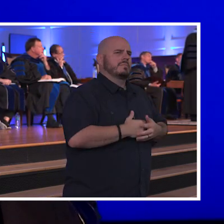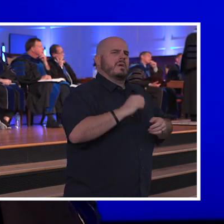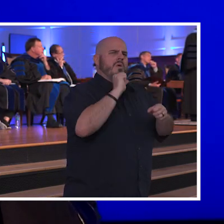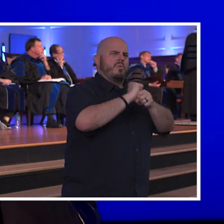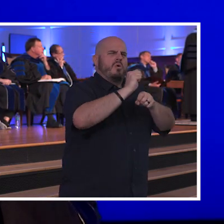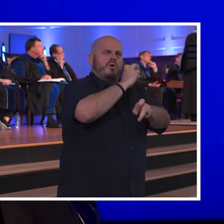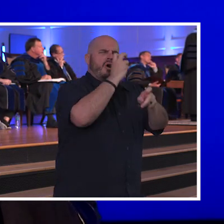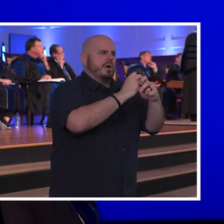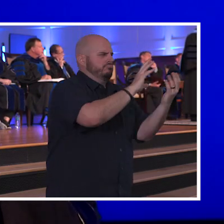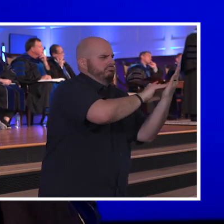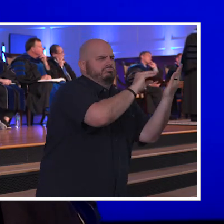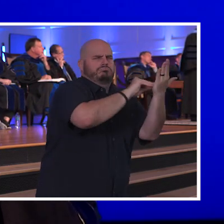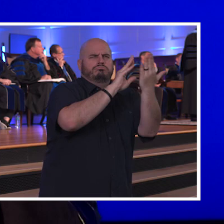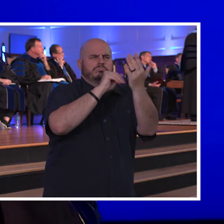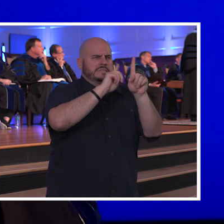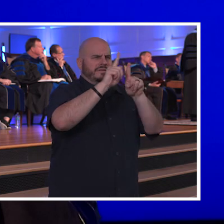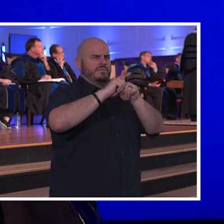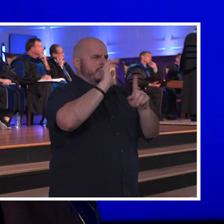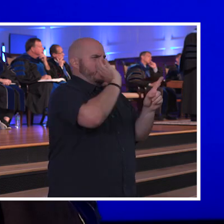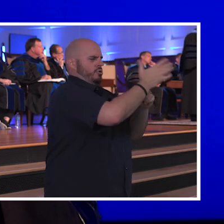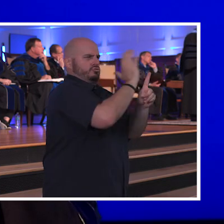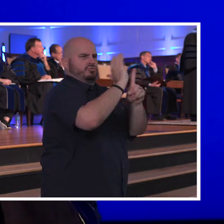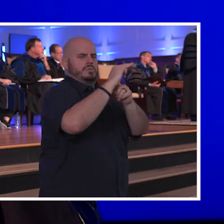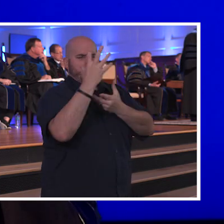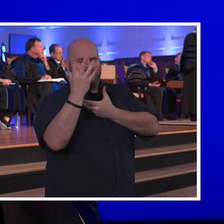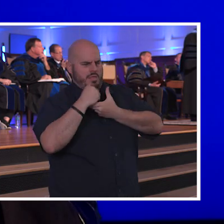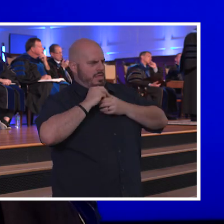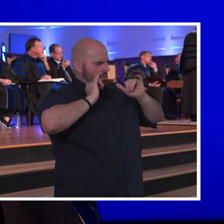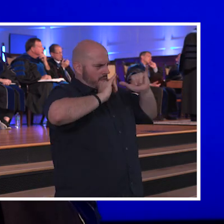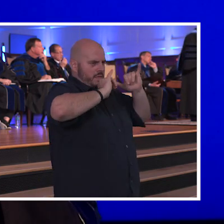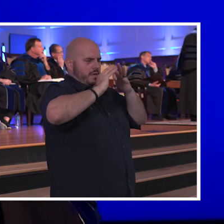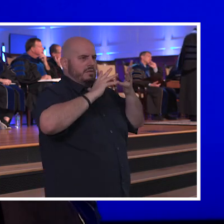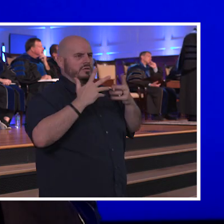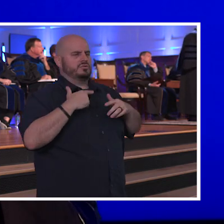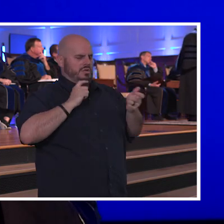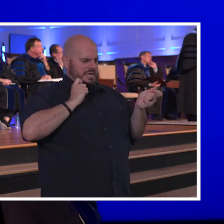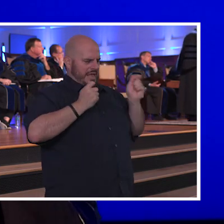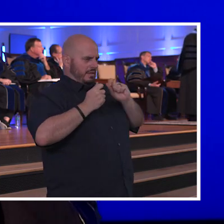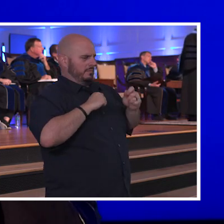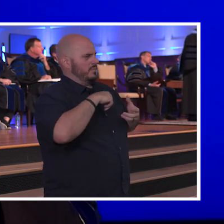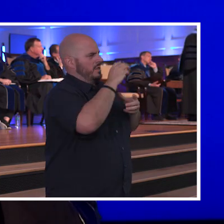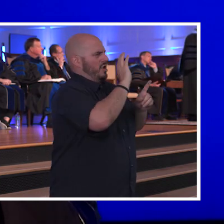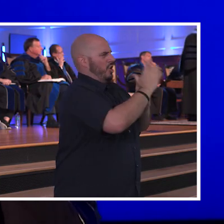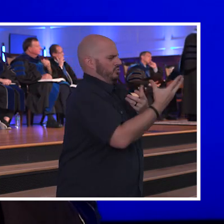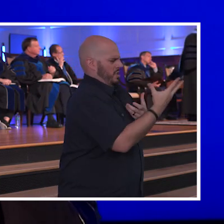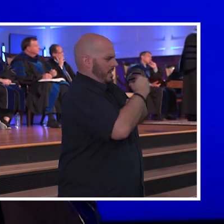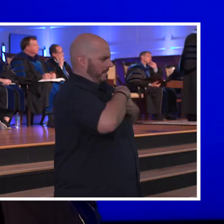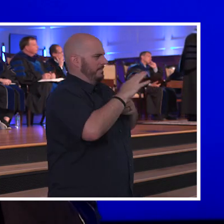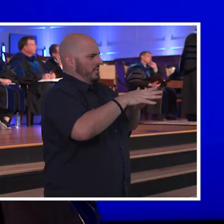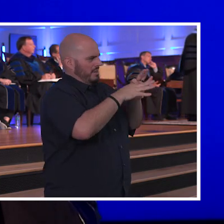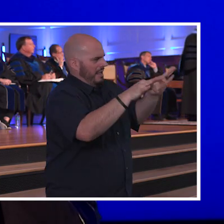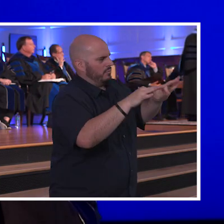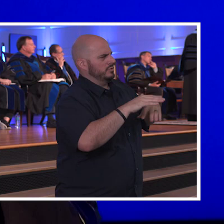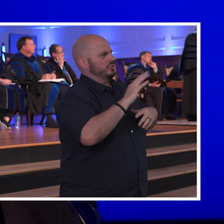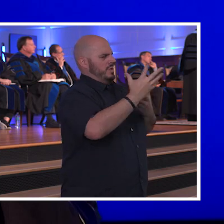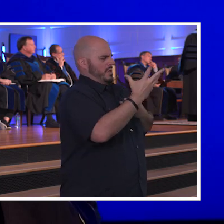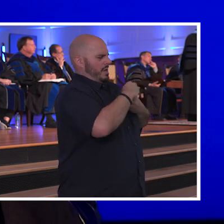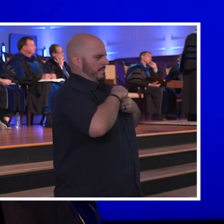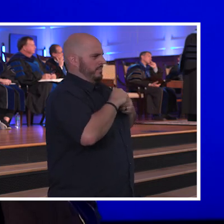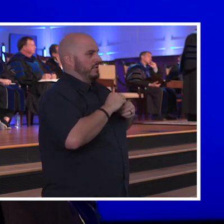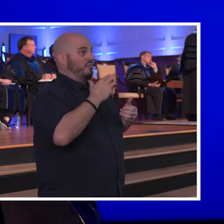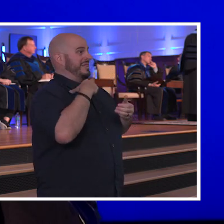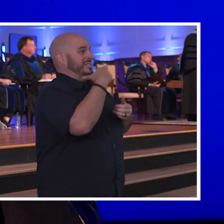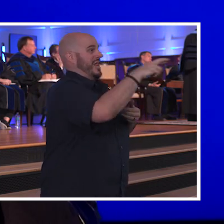We must adapt while sharing Christ. We must take on their culture and language without their religion in order to bring Christ into